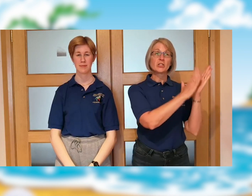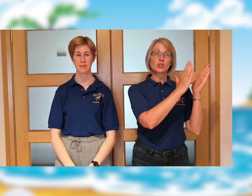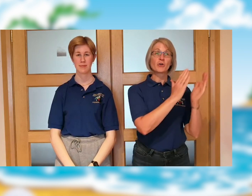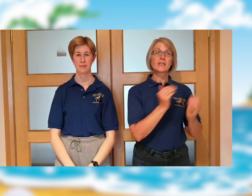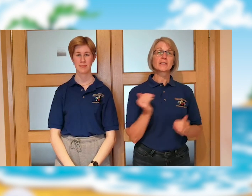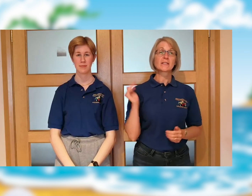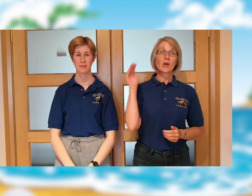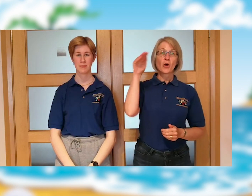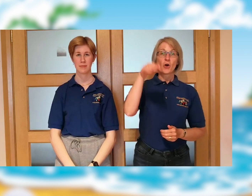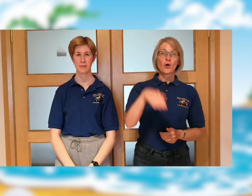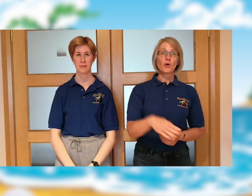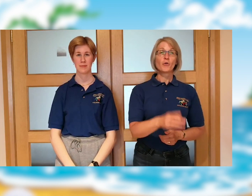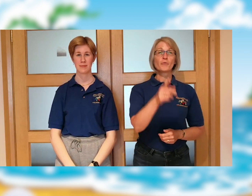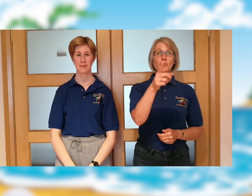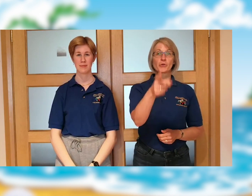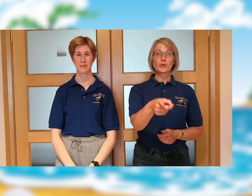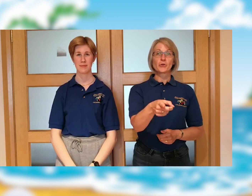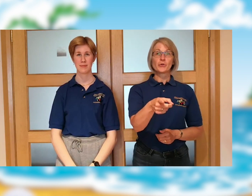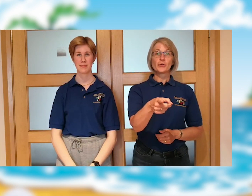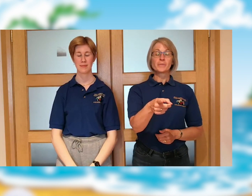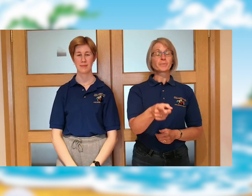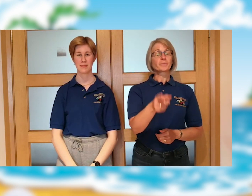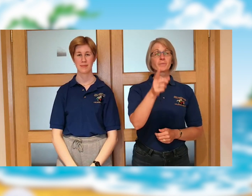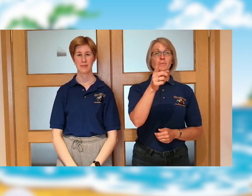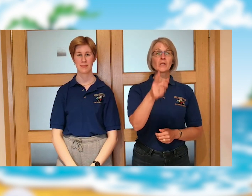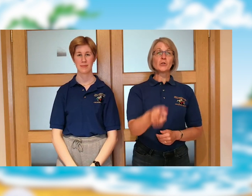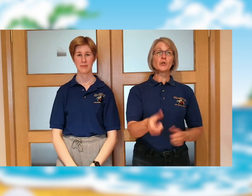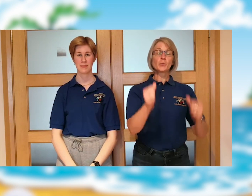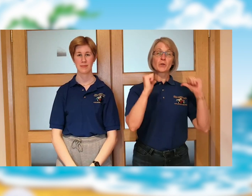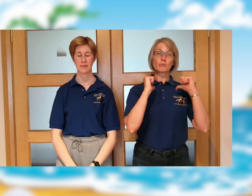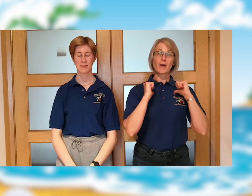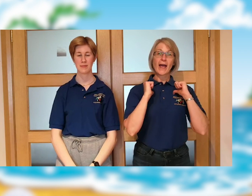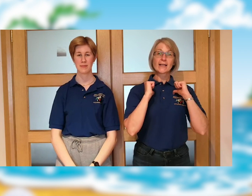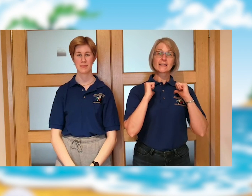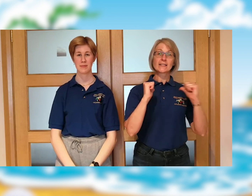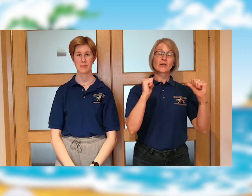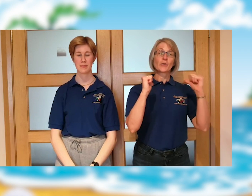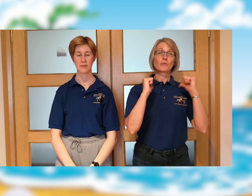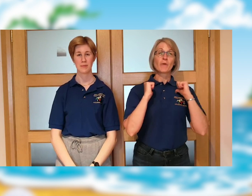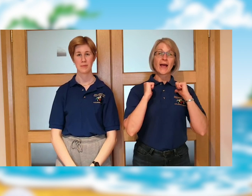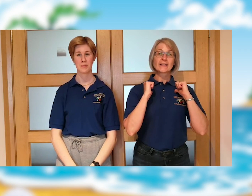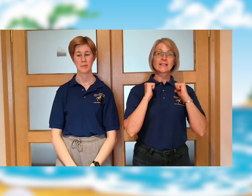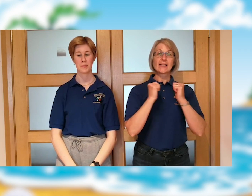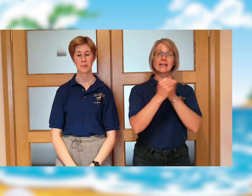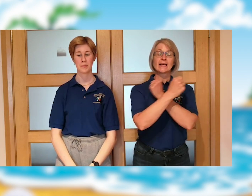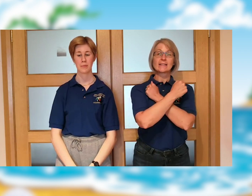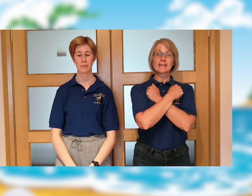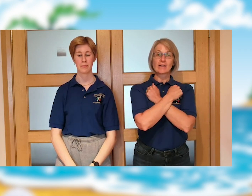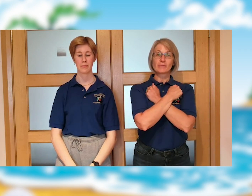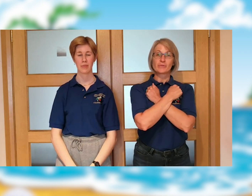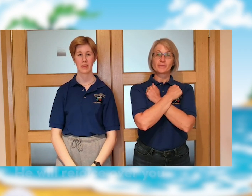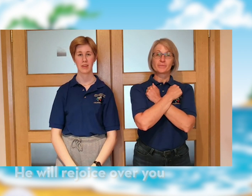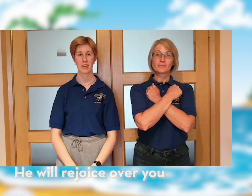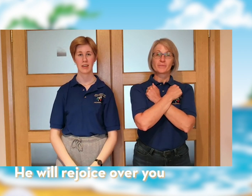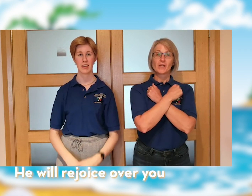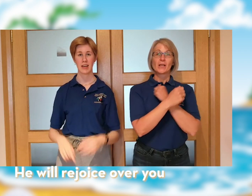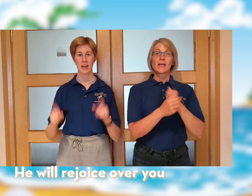will rejoice over you. You will rest, rest in his